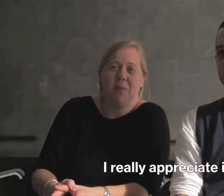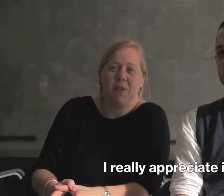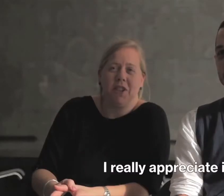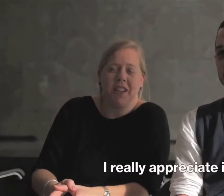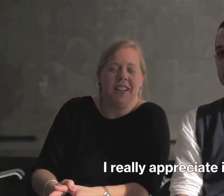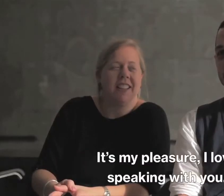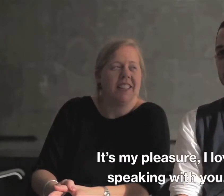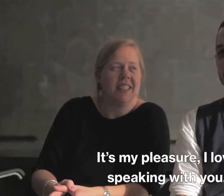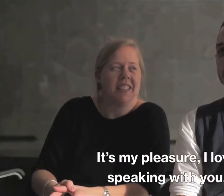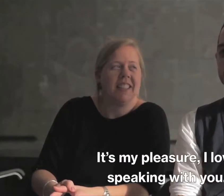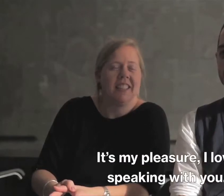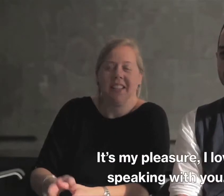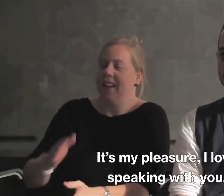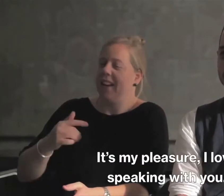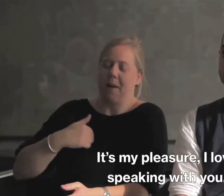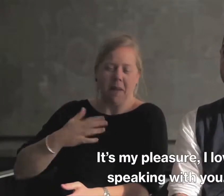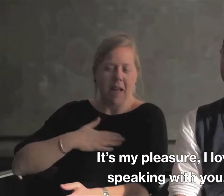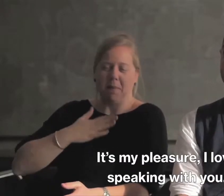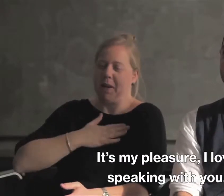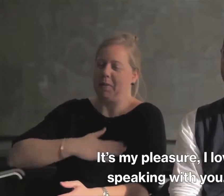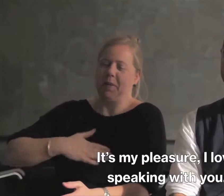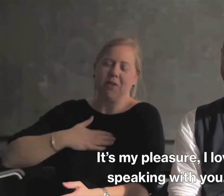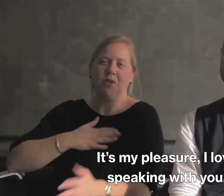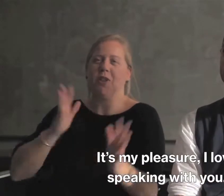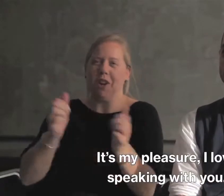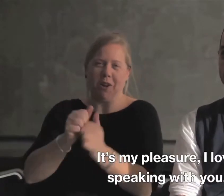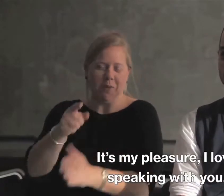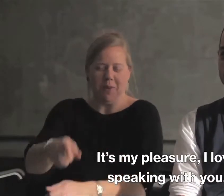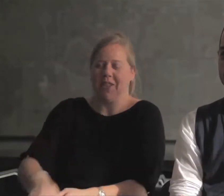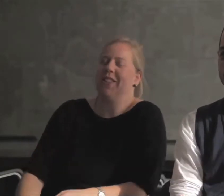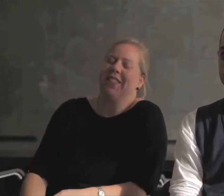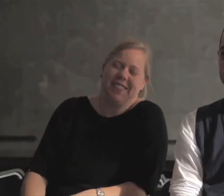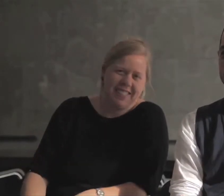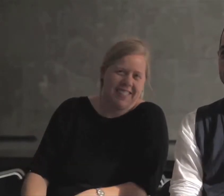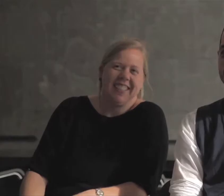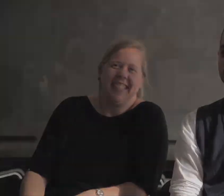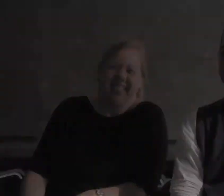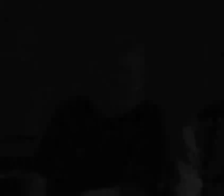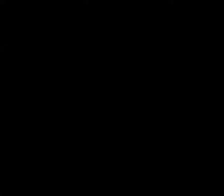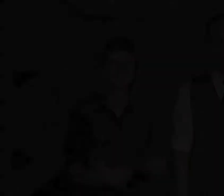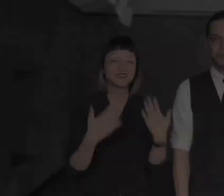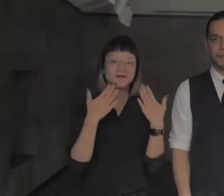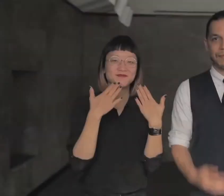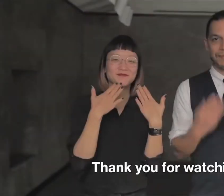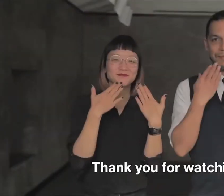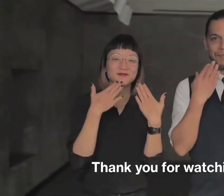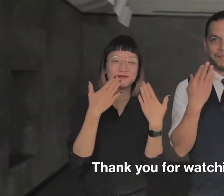I really appreciate it. It's my pleasure. I love speaking with you.